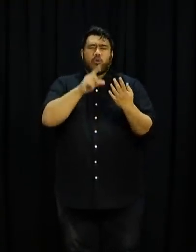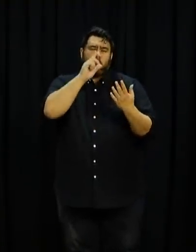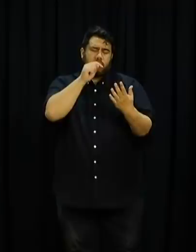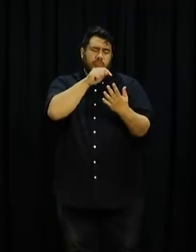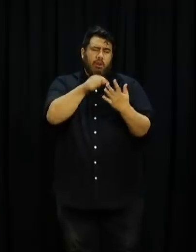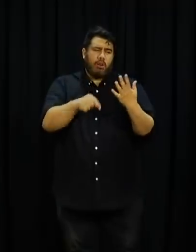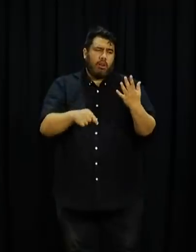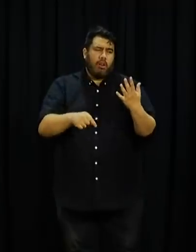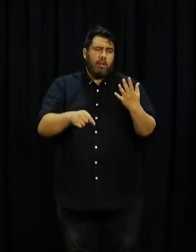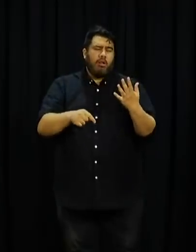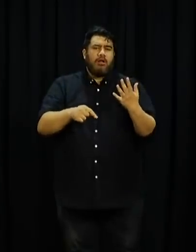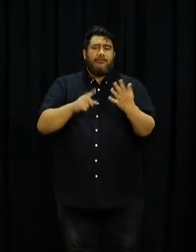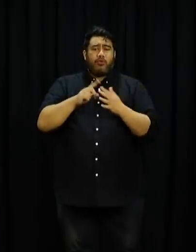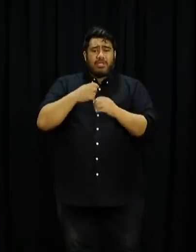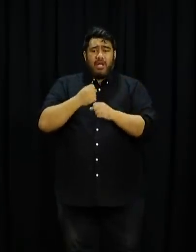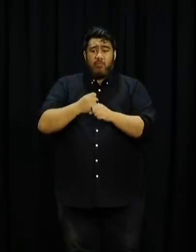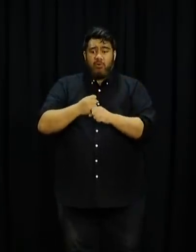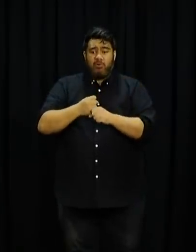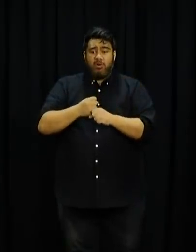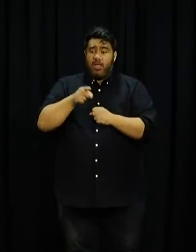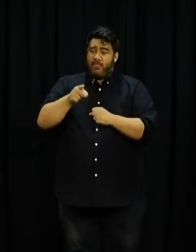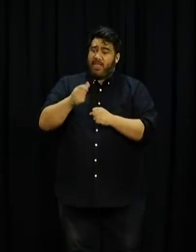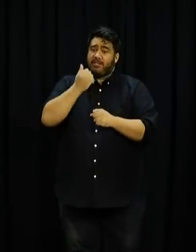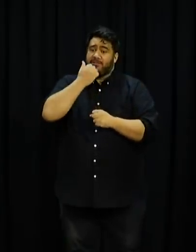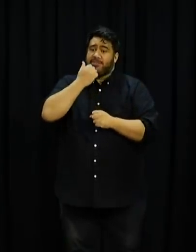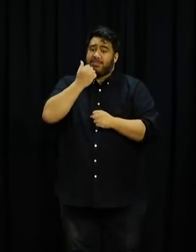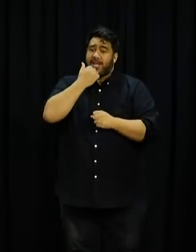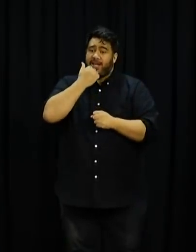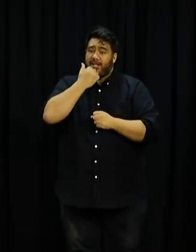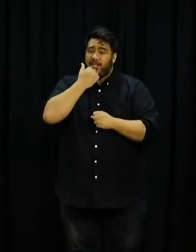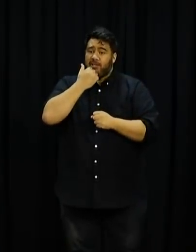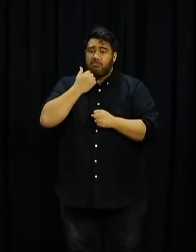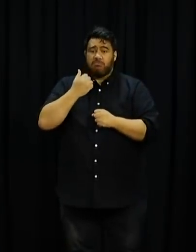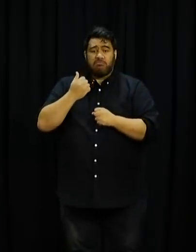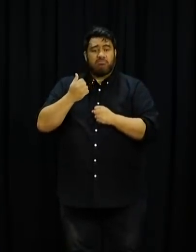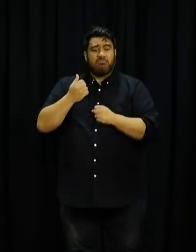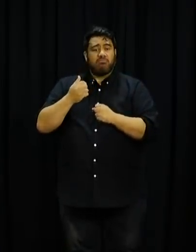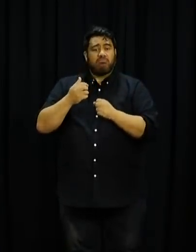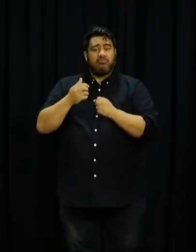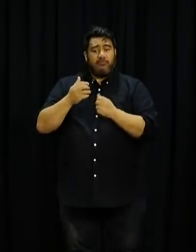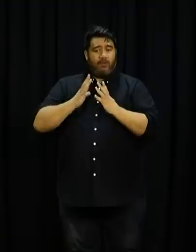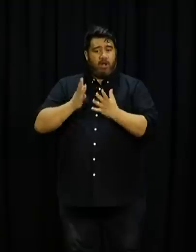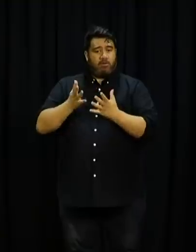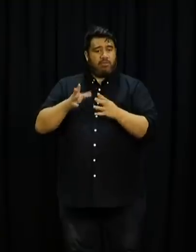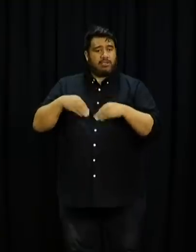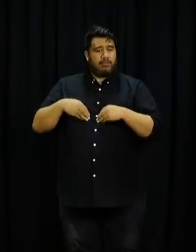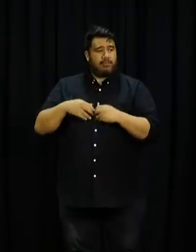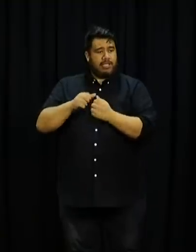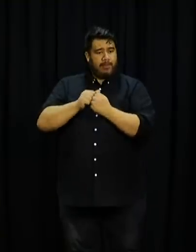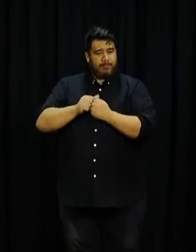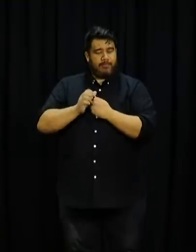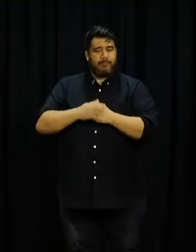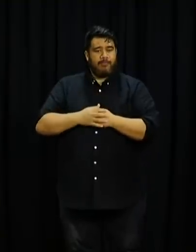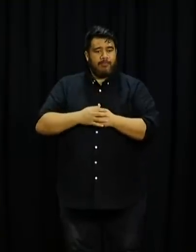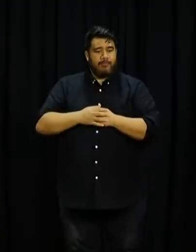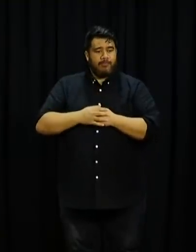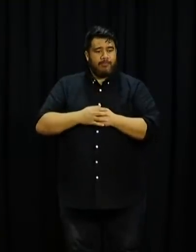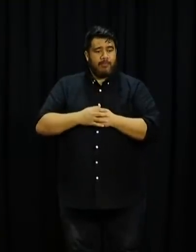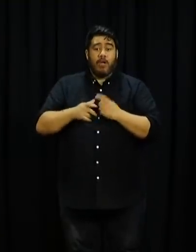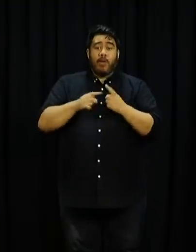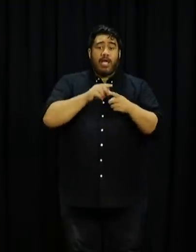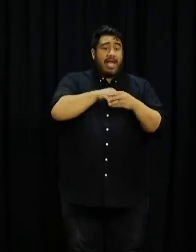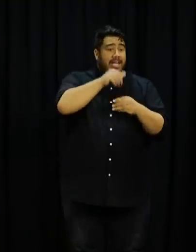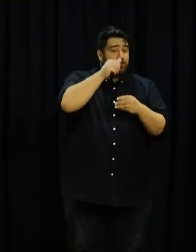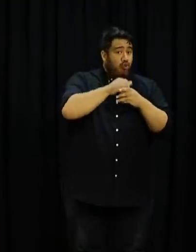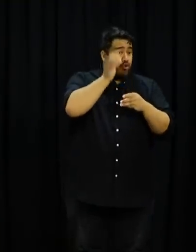is the option of sticking with the date that is there. The Electoral Commission have already planned for a level 2 election, so they've already